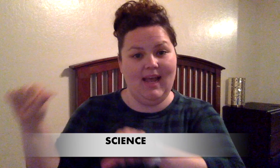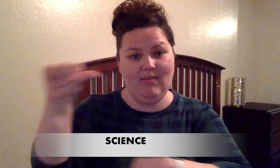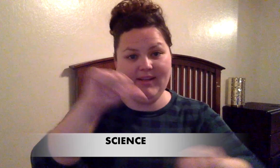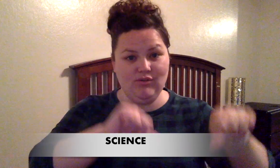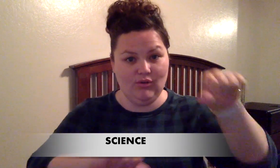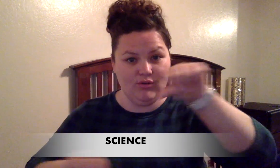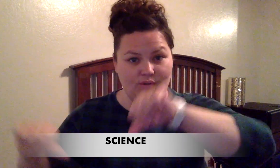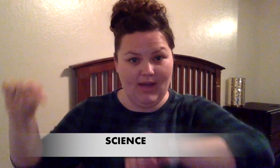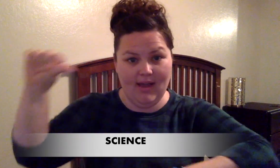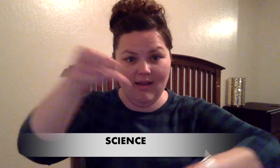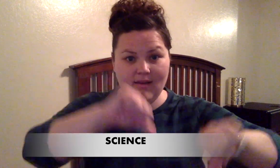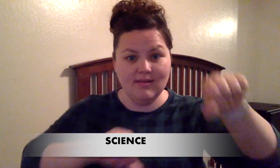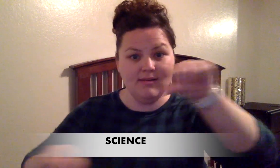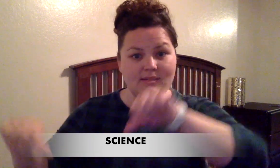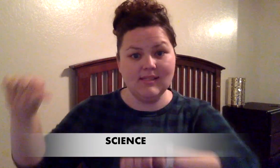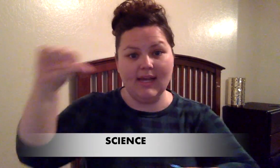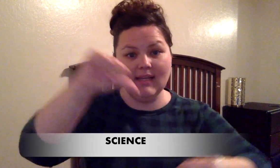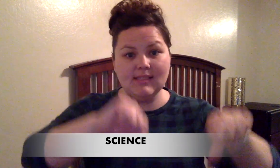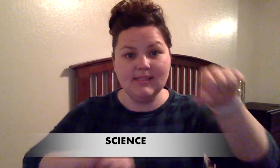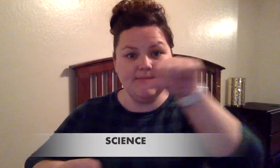Sideways circles, okay? Science.